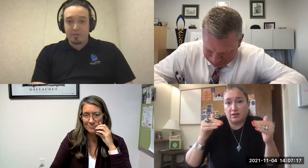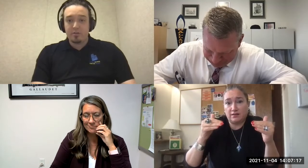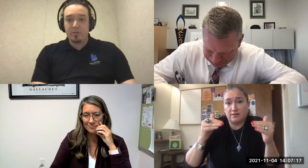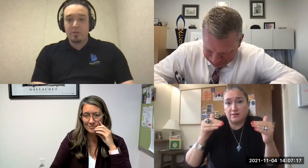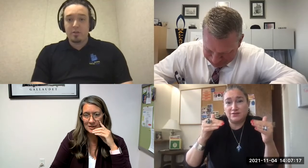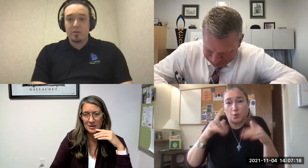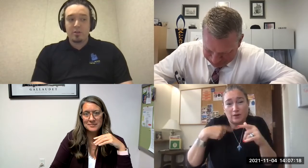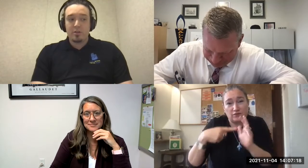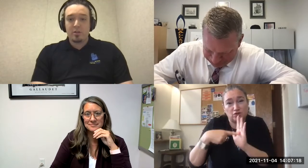level.